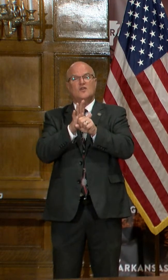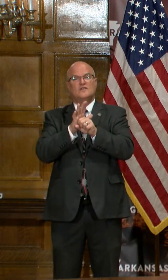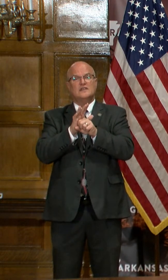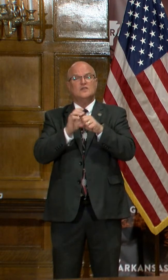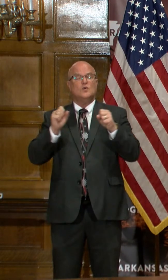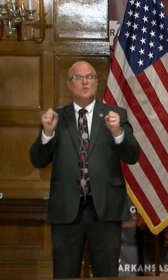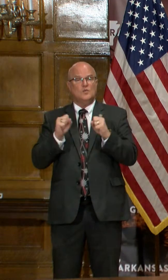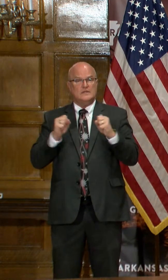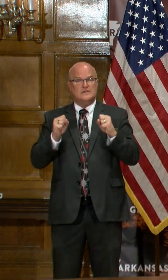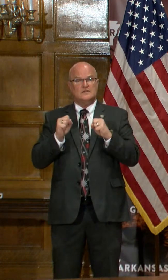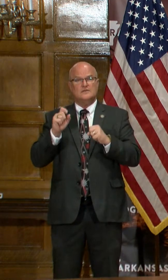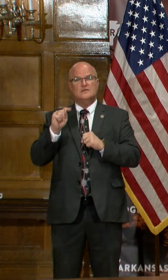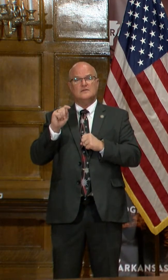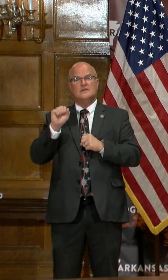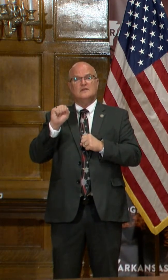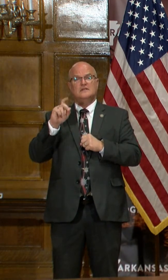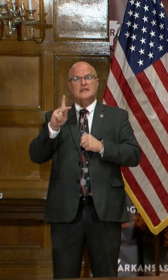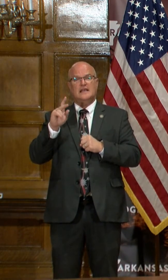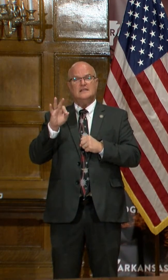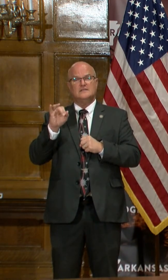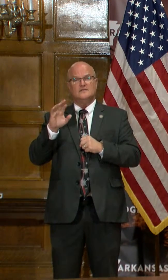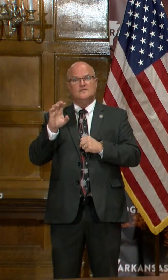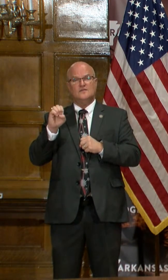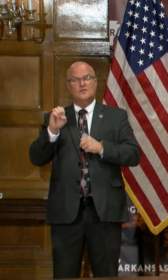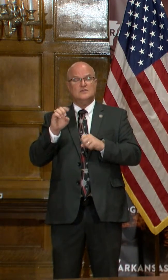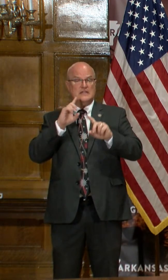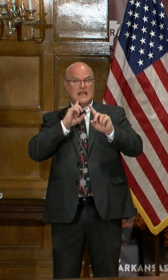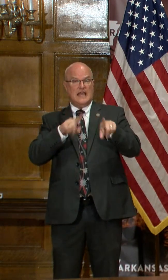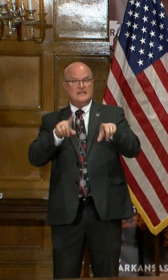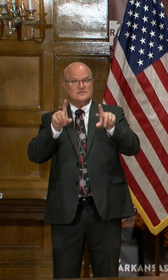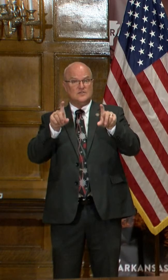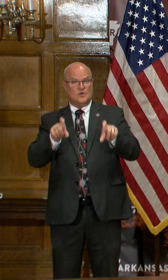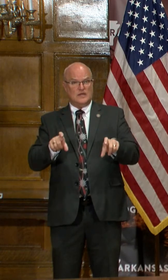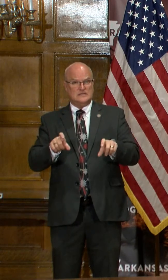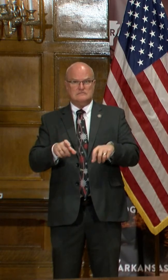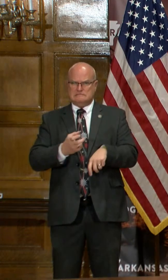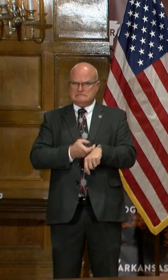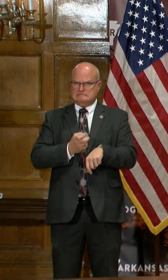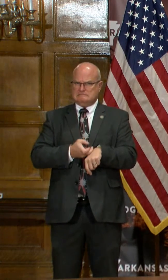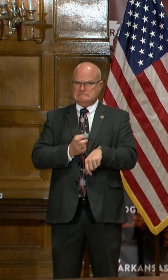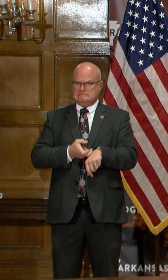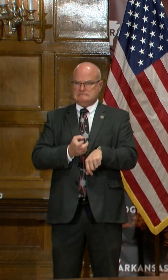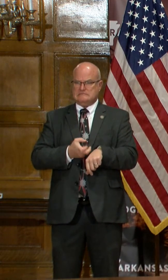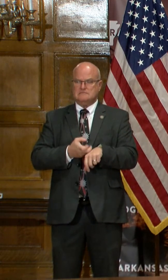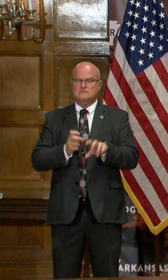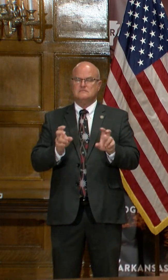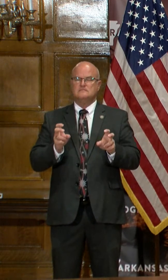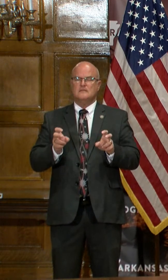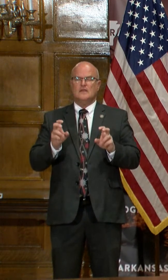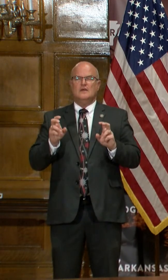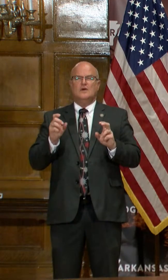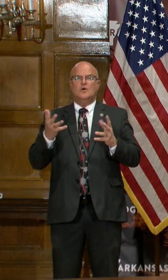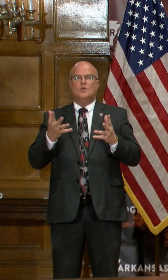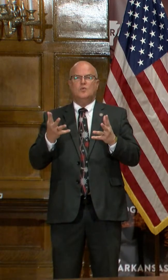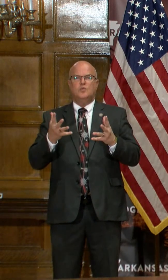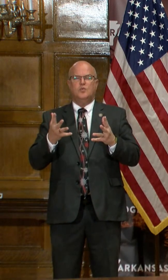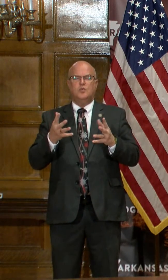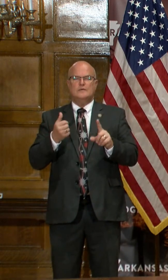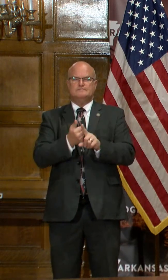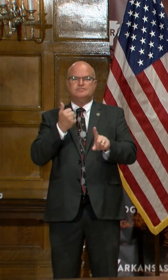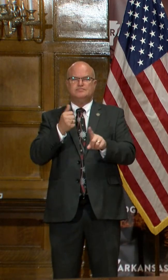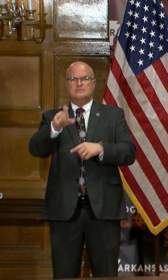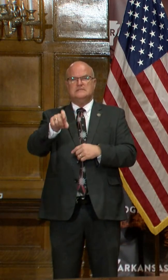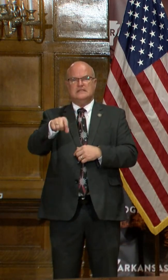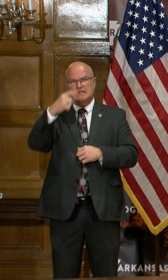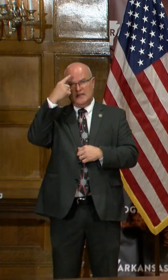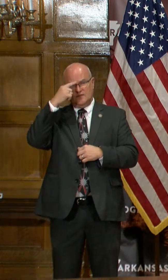COVID-19 Winter Task Force to answer that question as well, and it's a hard one in terms of what triggers the